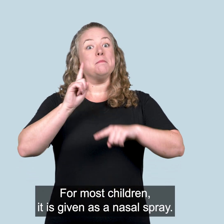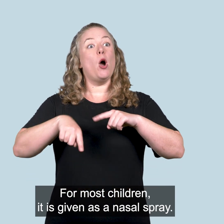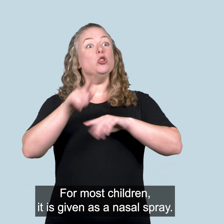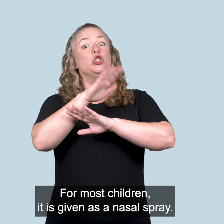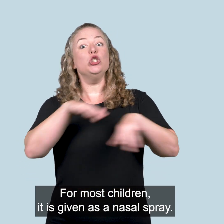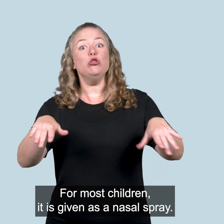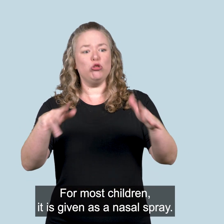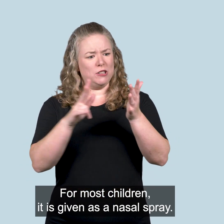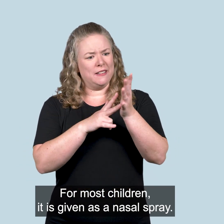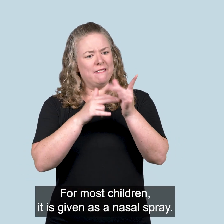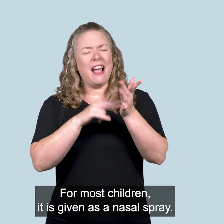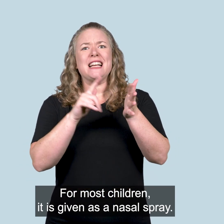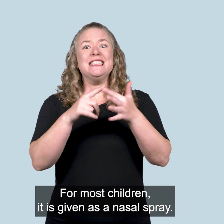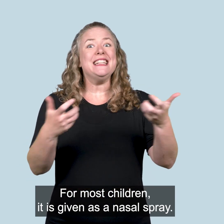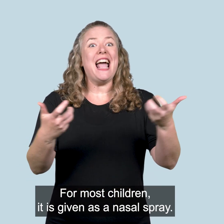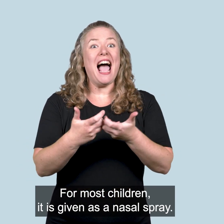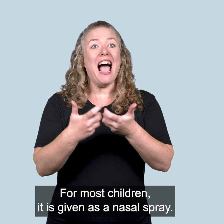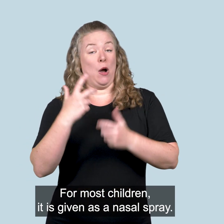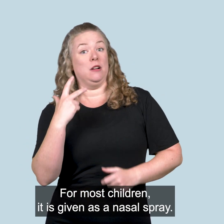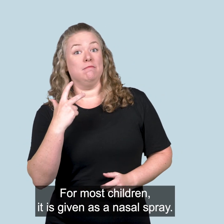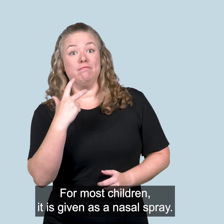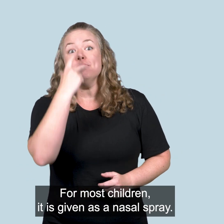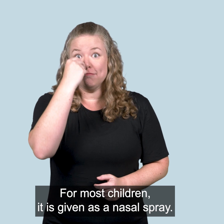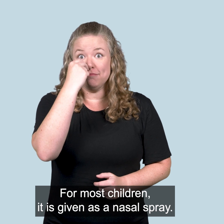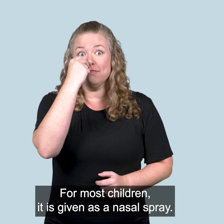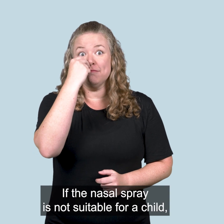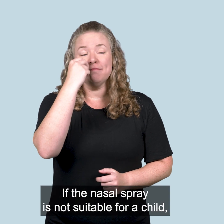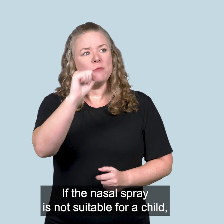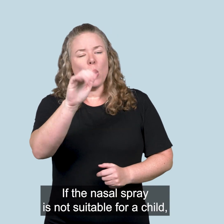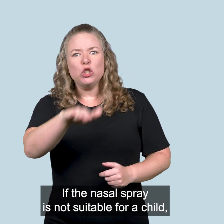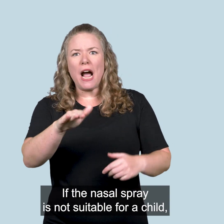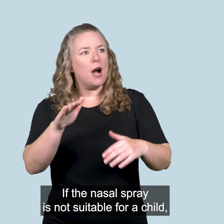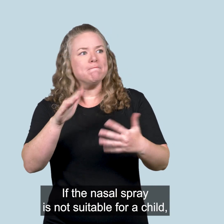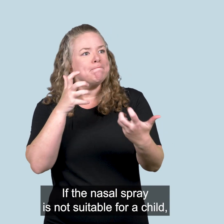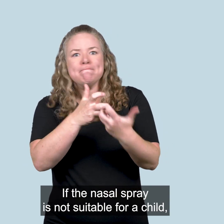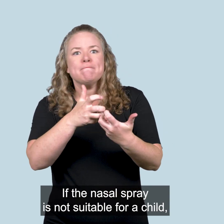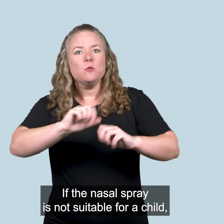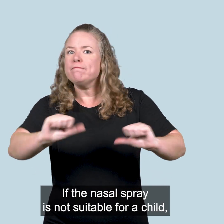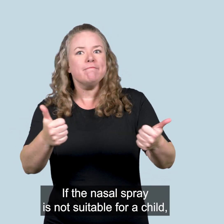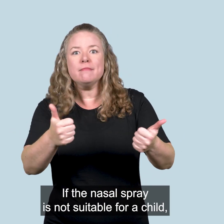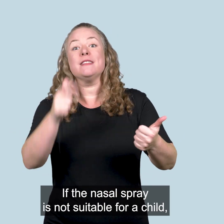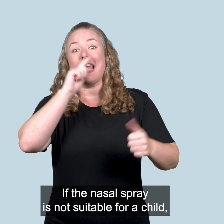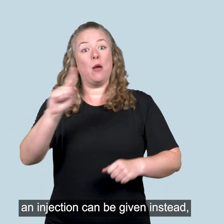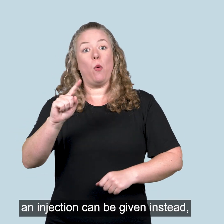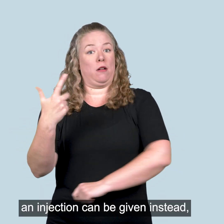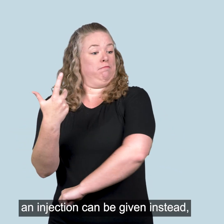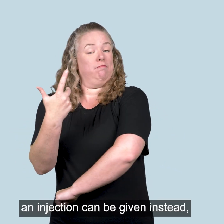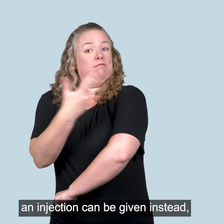For most children, it is given as a nasal spray. If the nasal spray is not suitable for a child, an injection can be